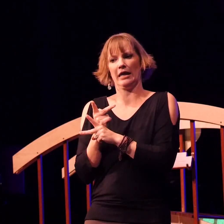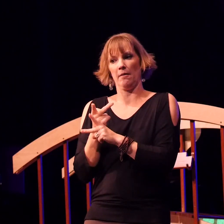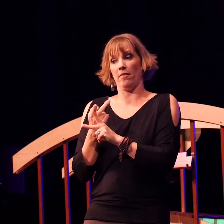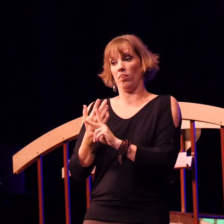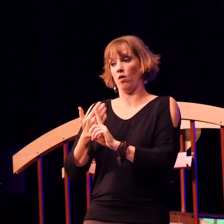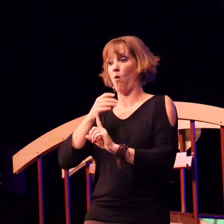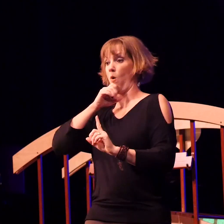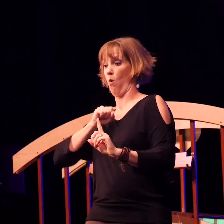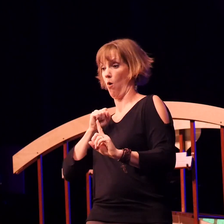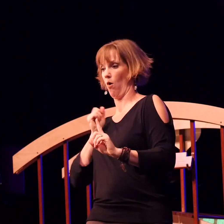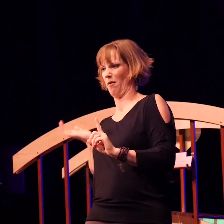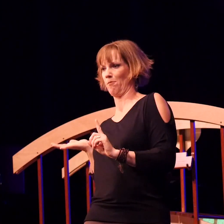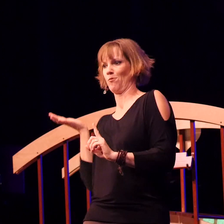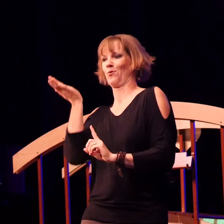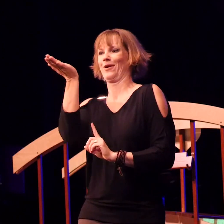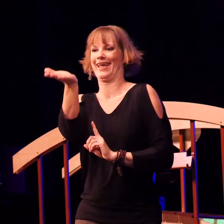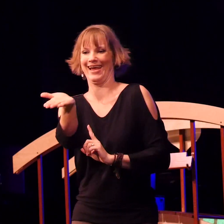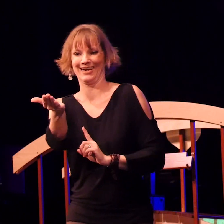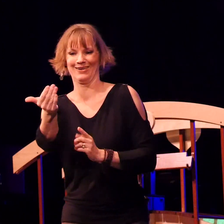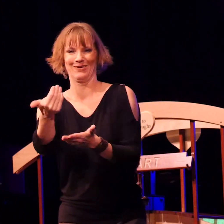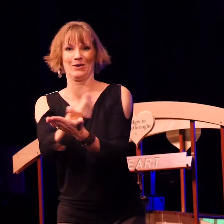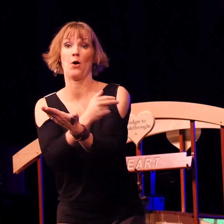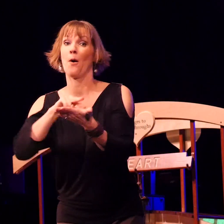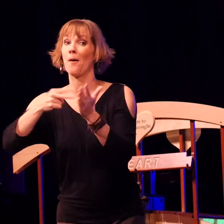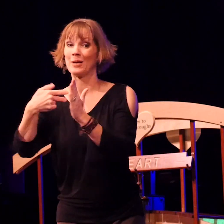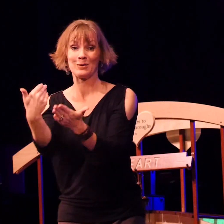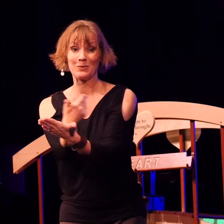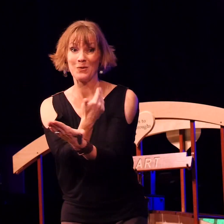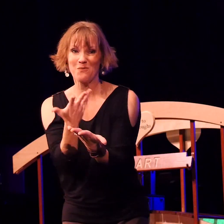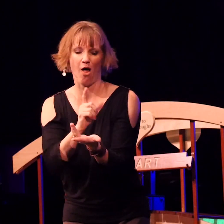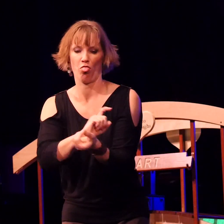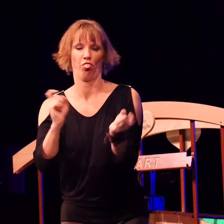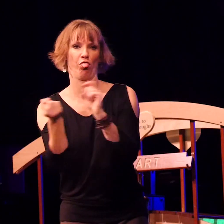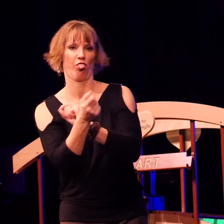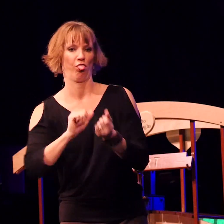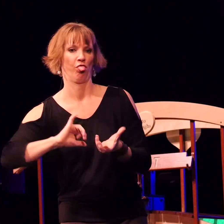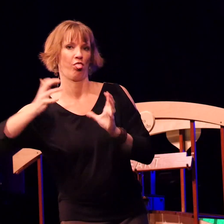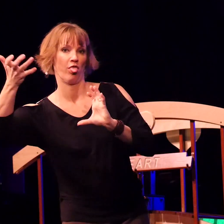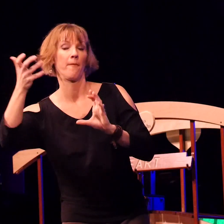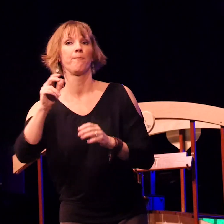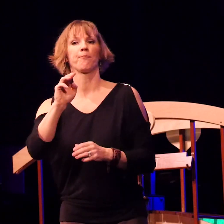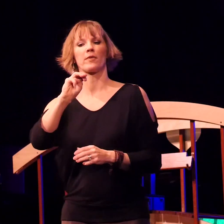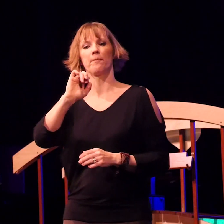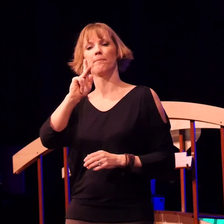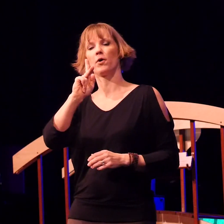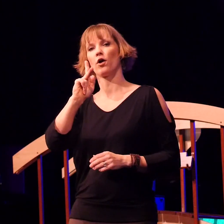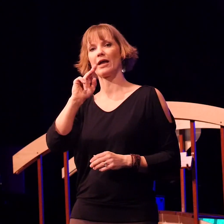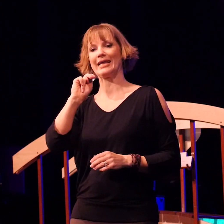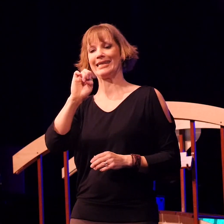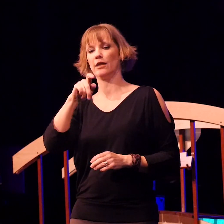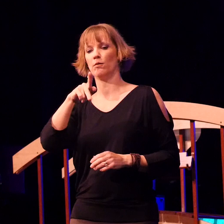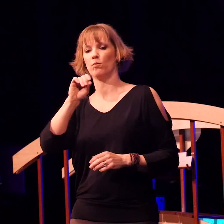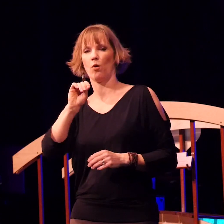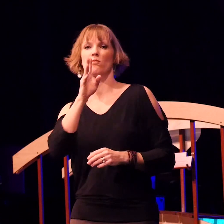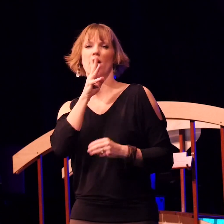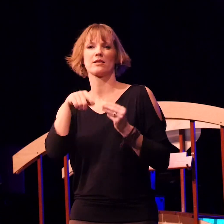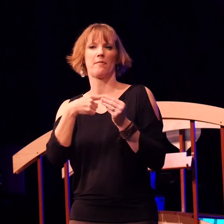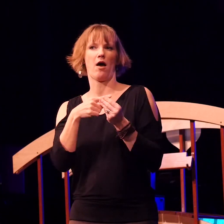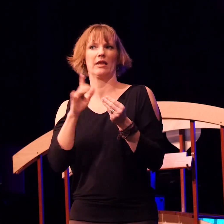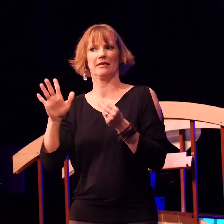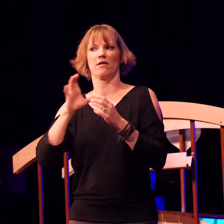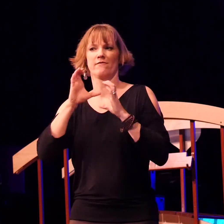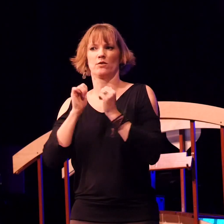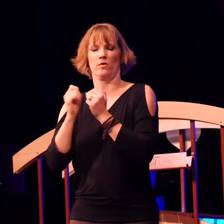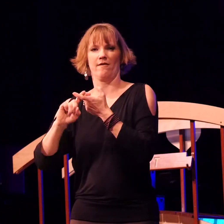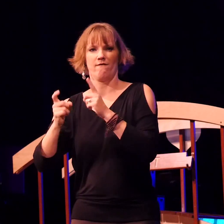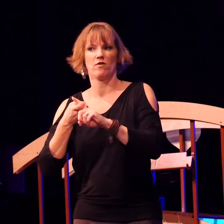into the new. And thus we distort the new. A friend of ours, Mark Nepo, talks about a conversation he had with a friend of his. And the friend told